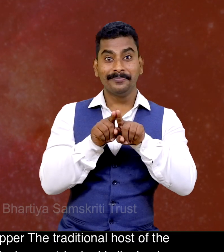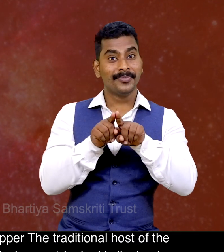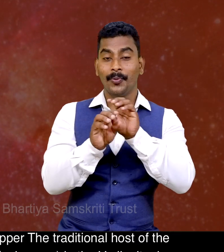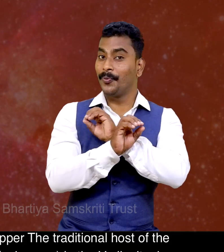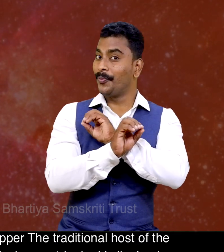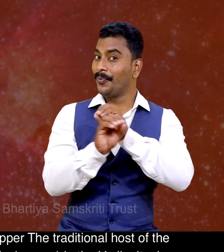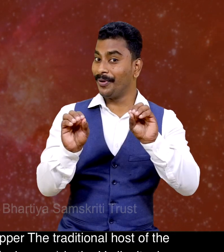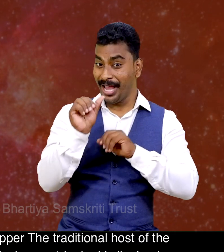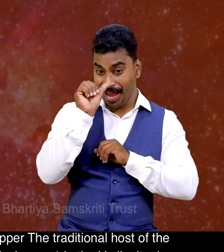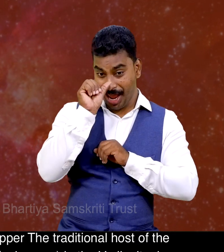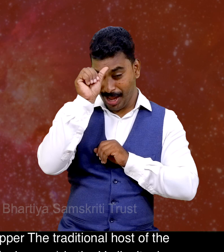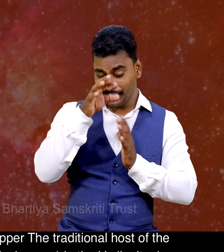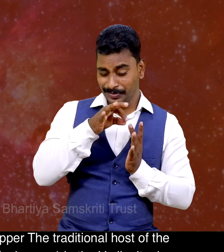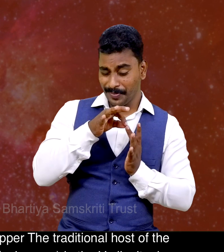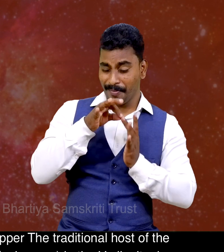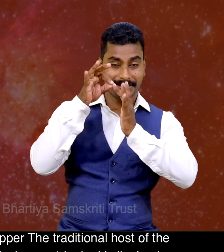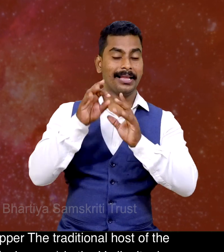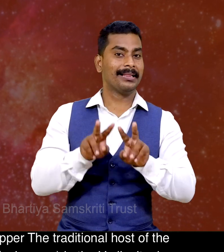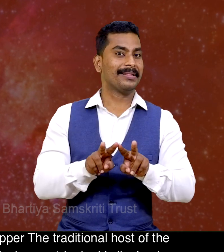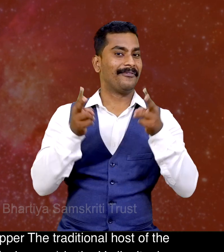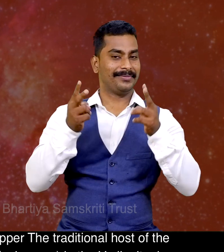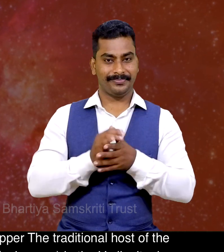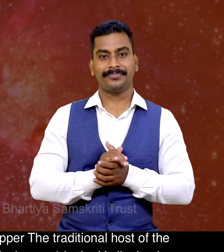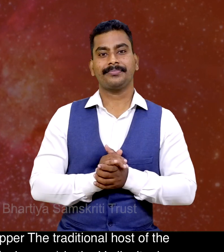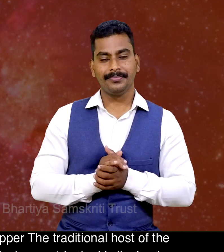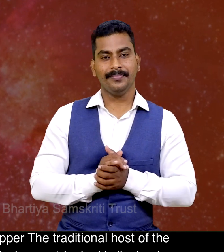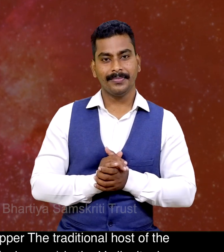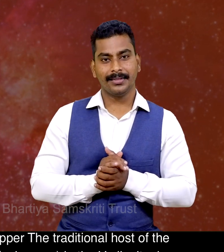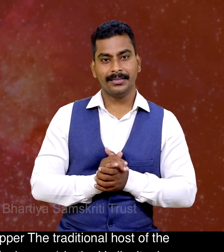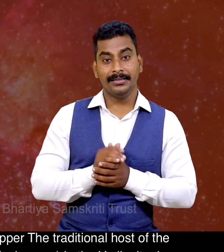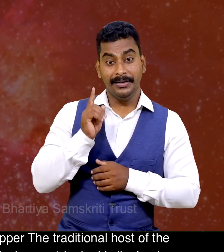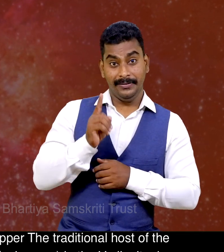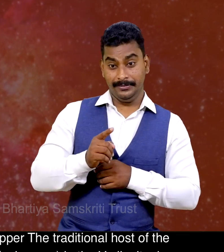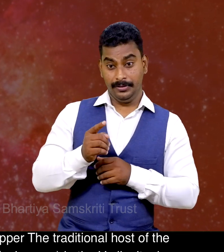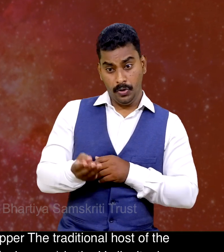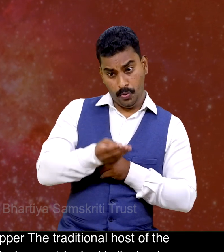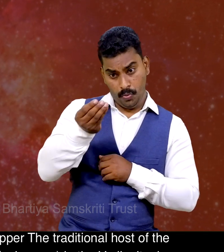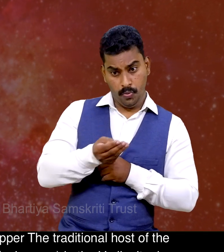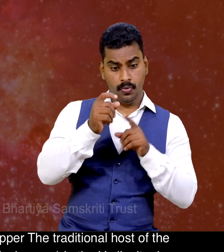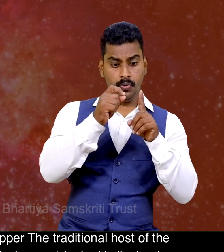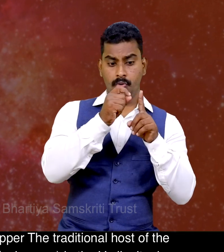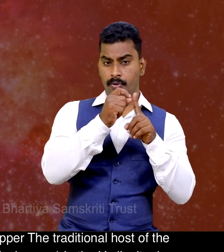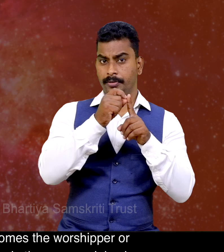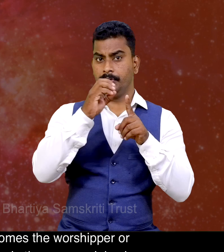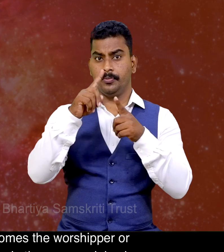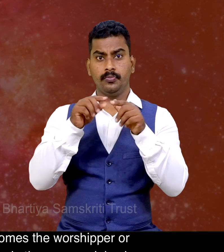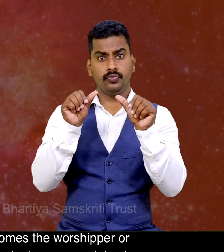worshipper. The traditional host of the sacrifice or the yajamana in the Vedic ritual becomes